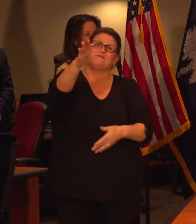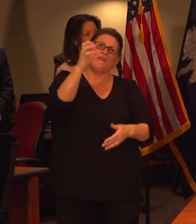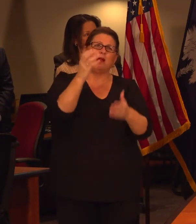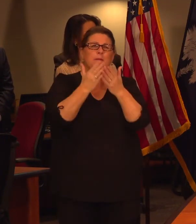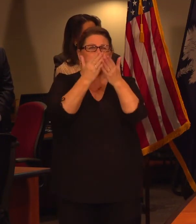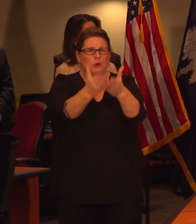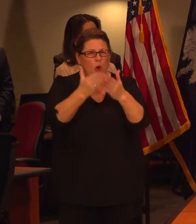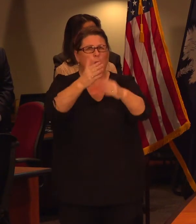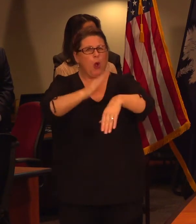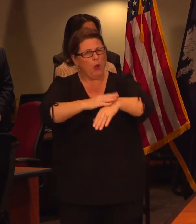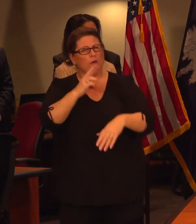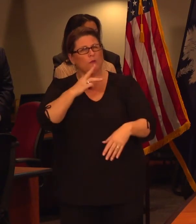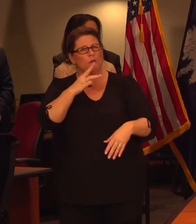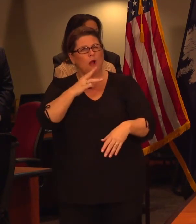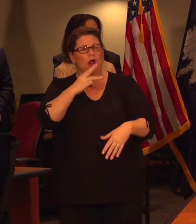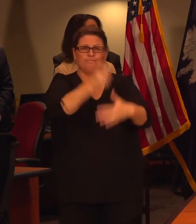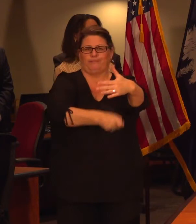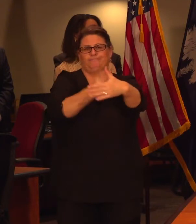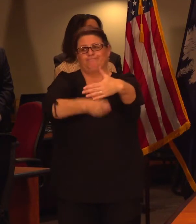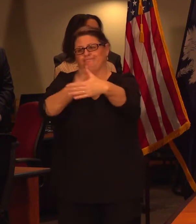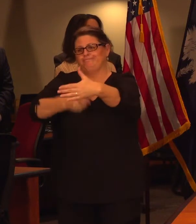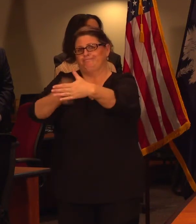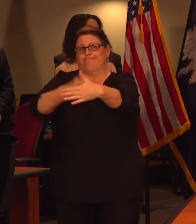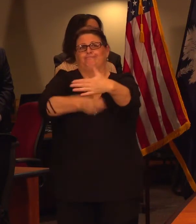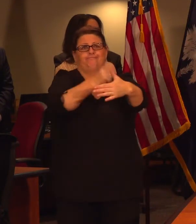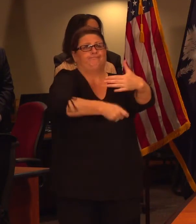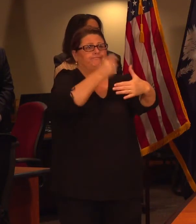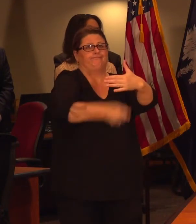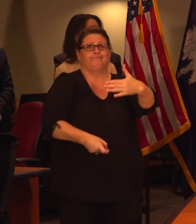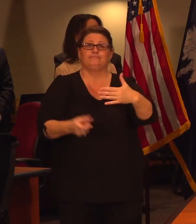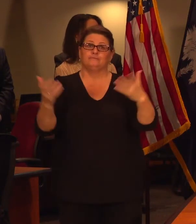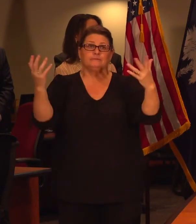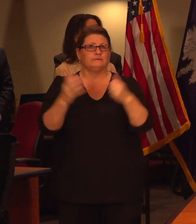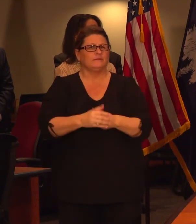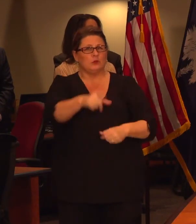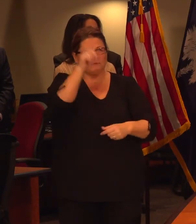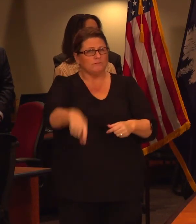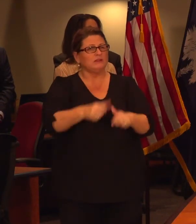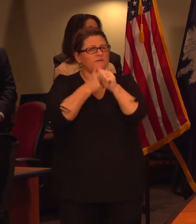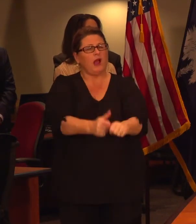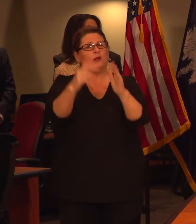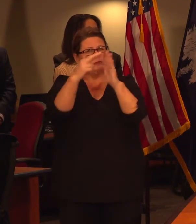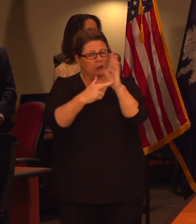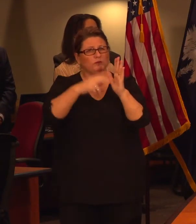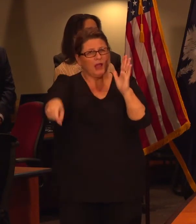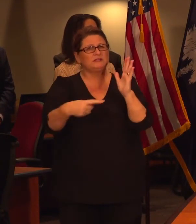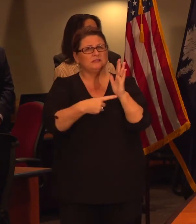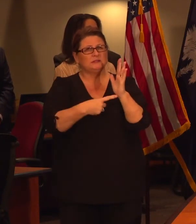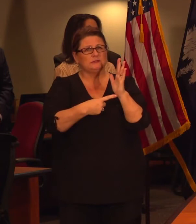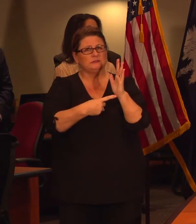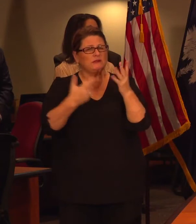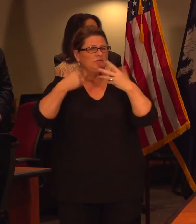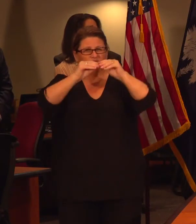on the water and gave a number of citations as well. Ladies and gentlemen, we got to follow the rules. We know what the rules are. They're